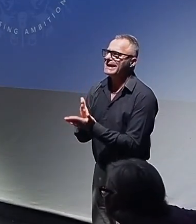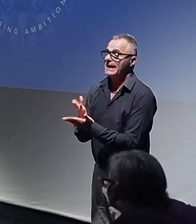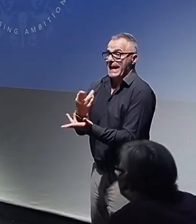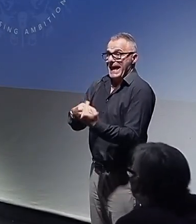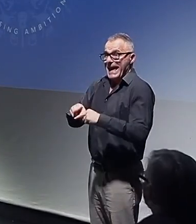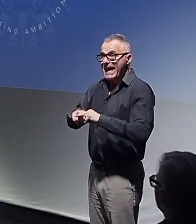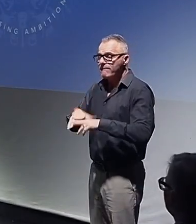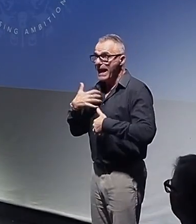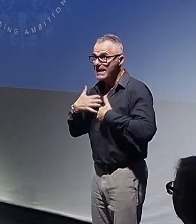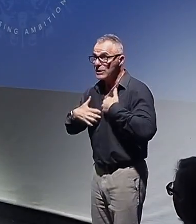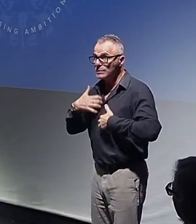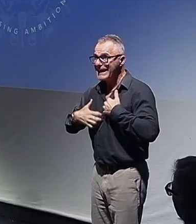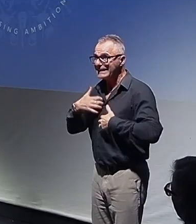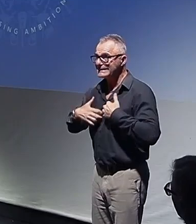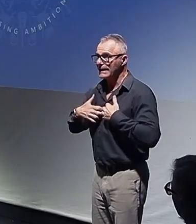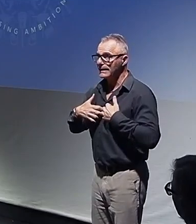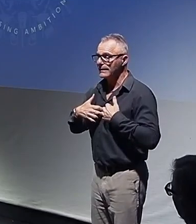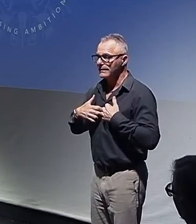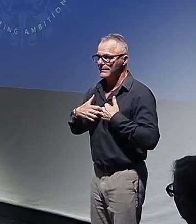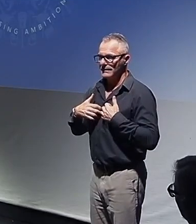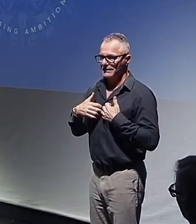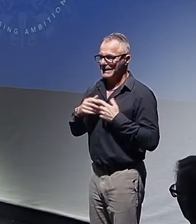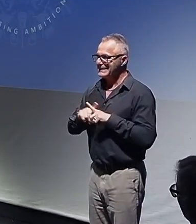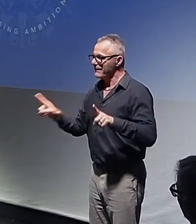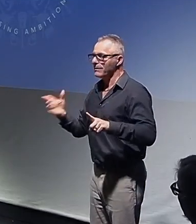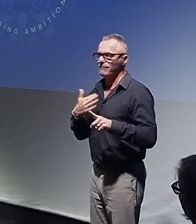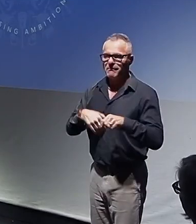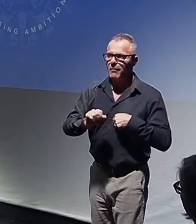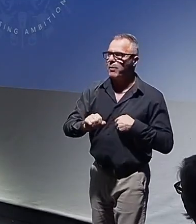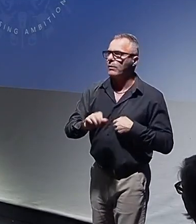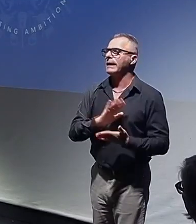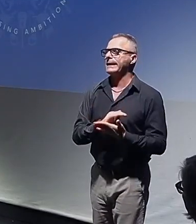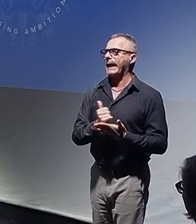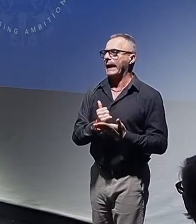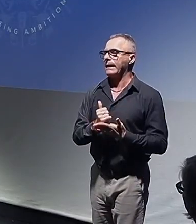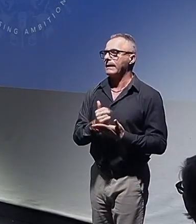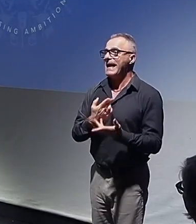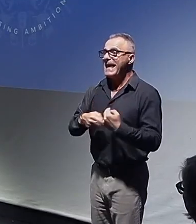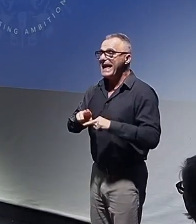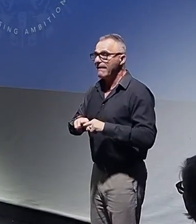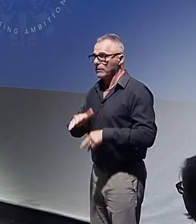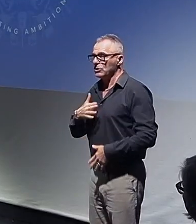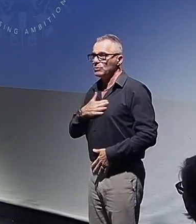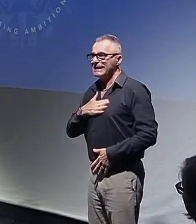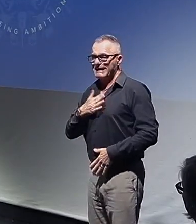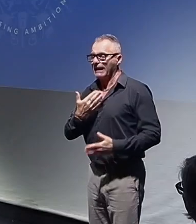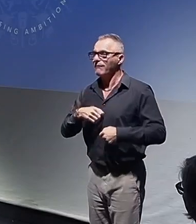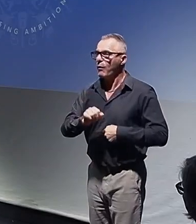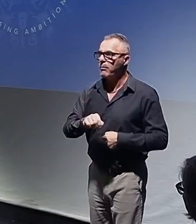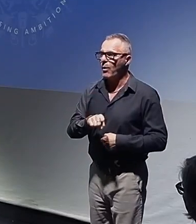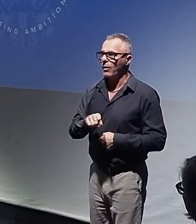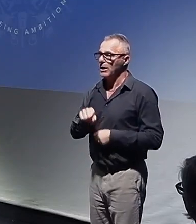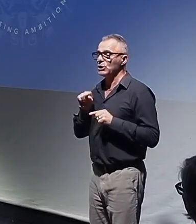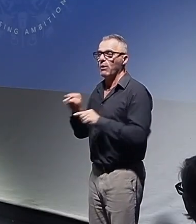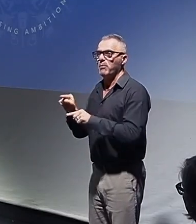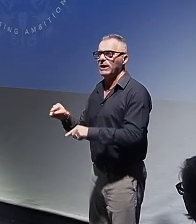you were enthusiastic about anything apart from football, then you were gay. If you're enthusiastic about anything apart from football, then you were singled